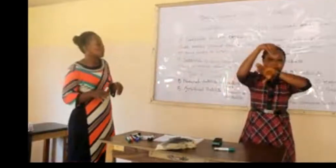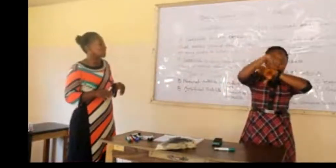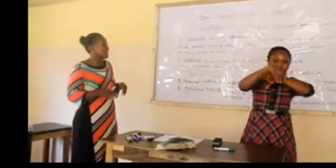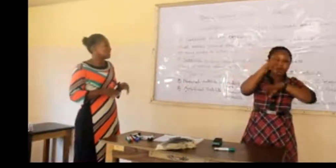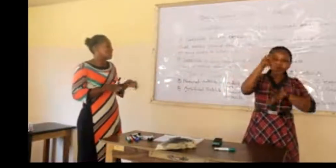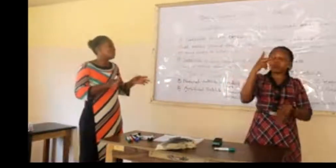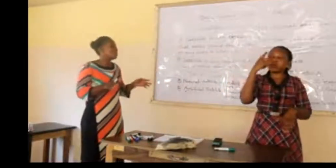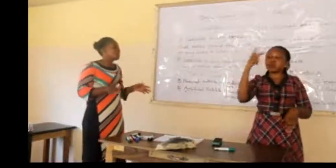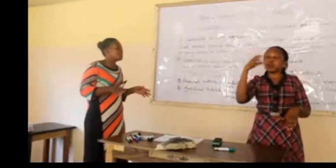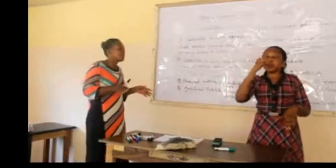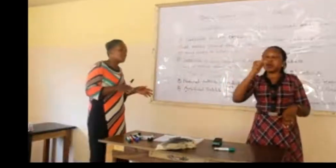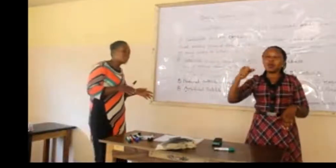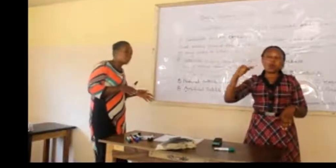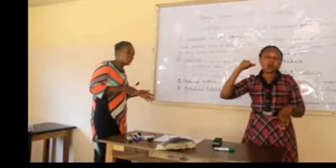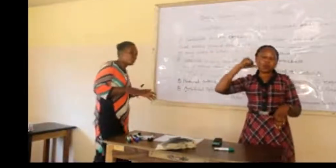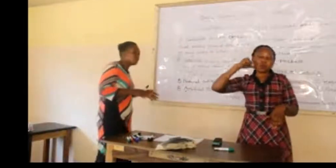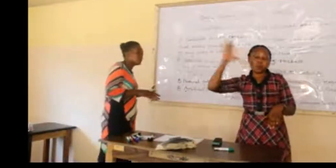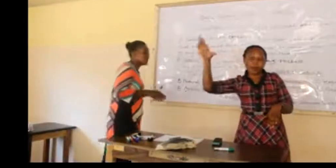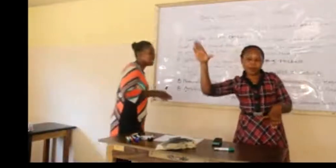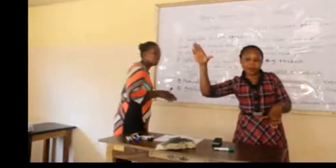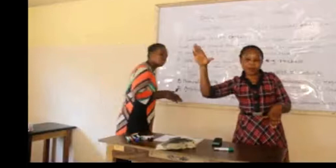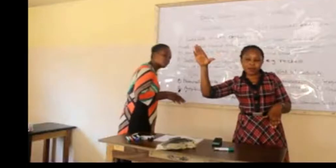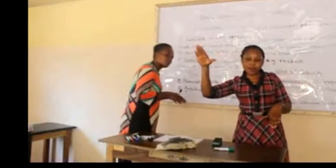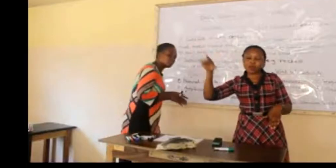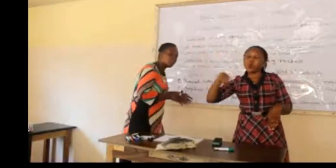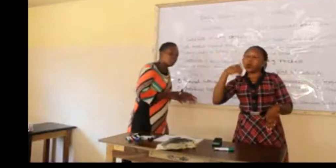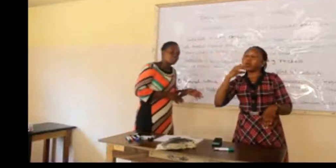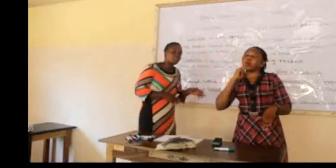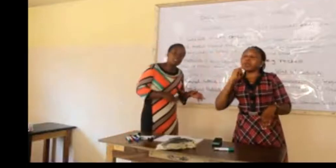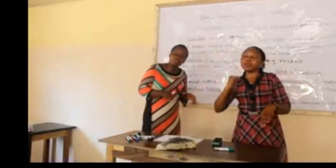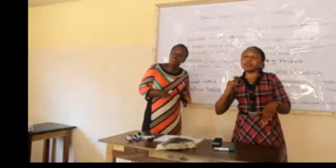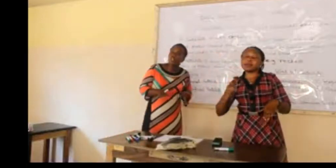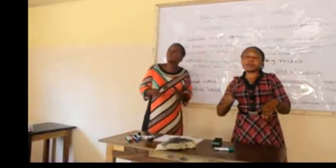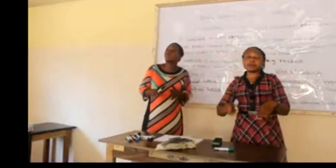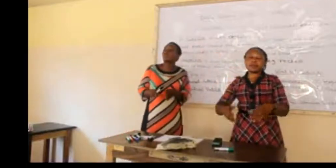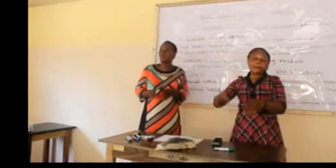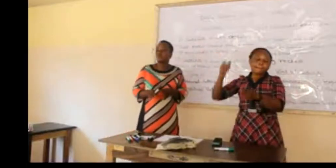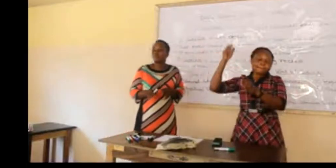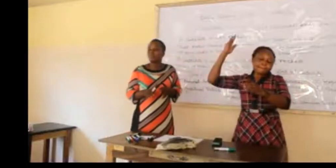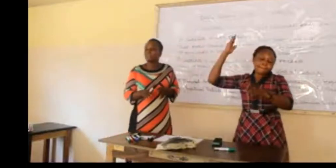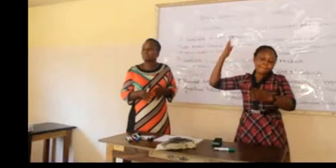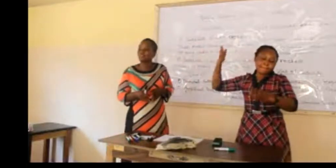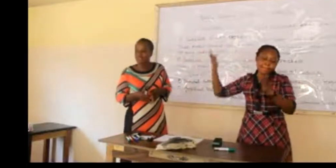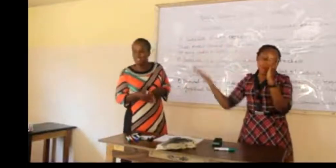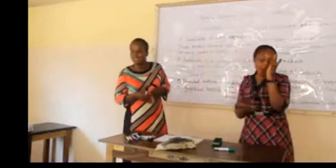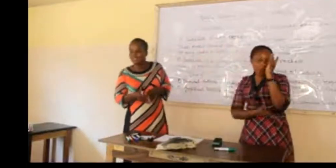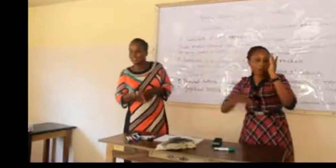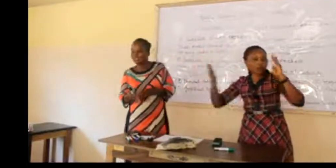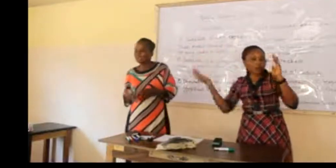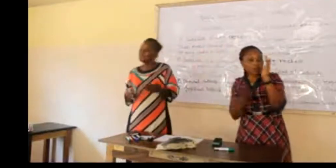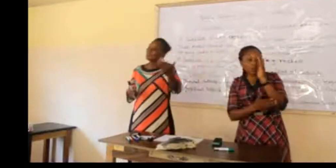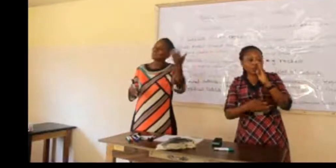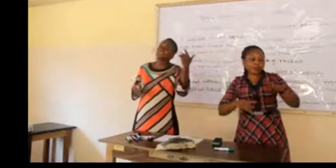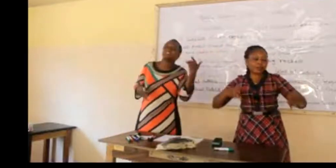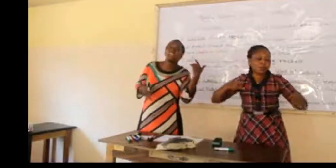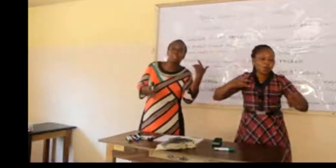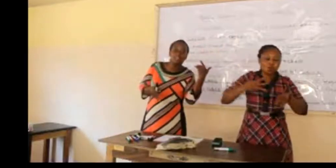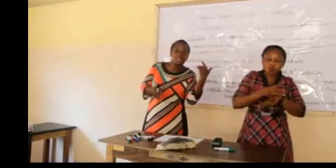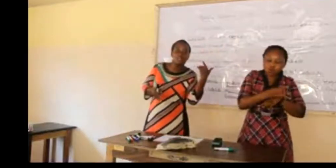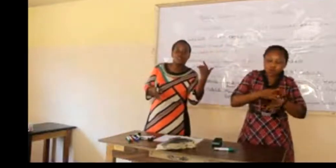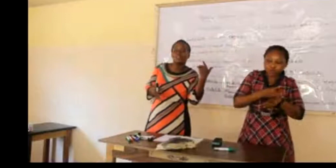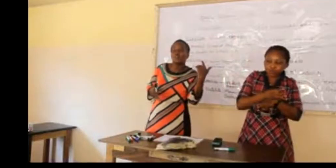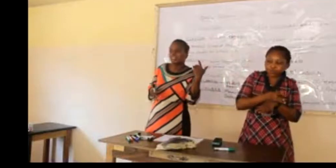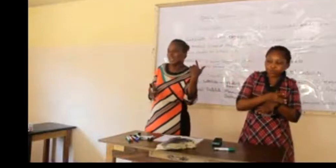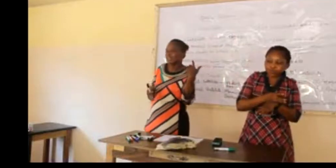people told us that a woman is cutting firewood in the moon. It is not true, my children. The use of